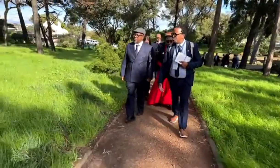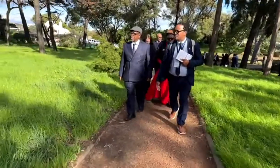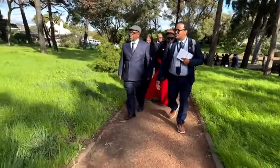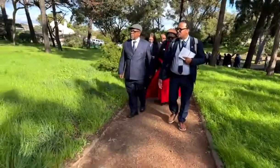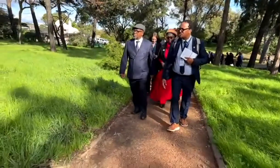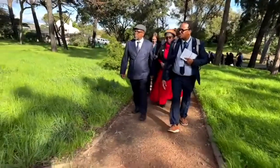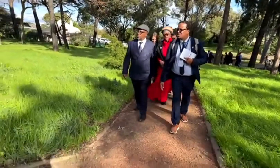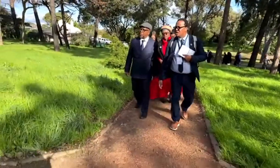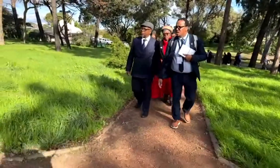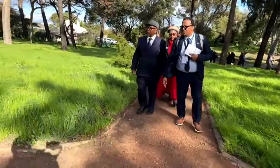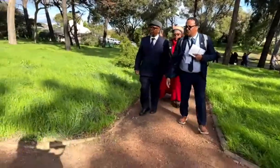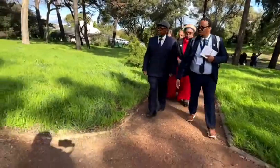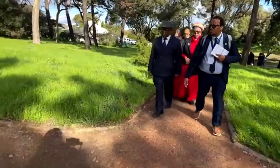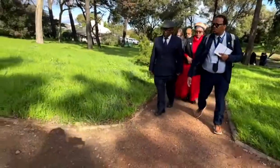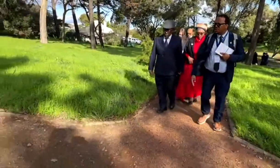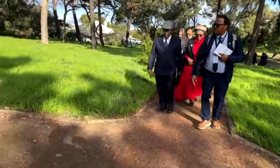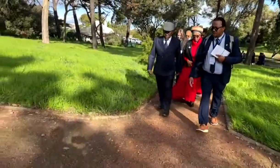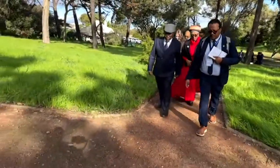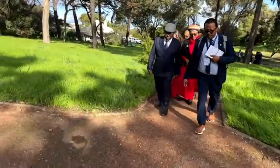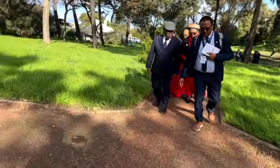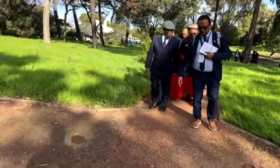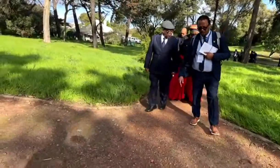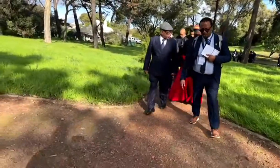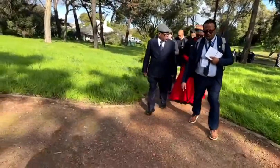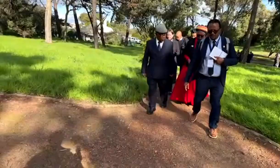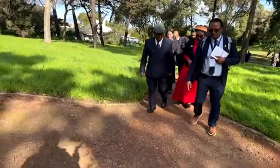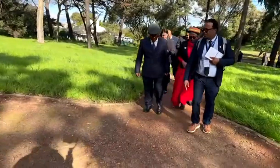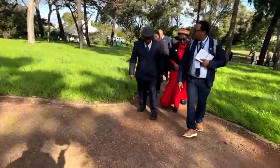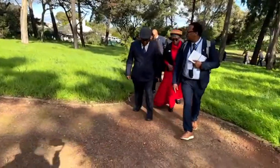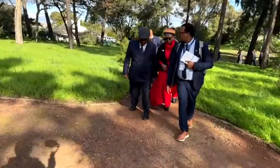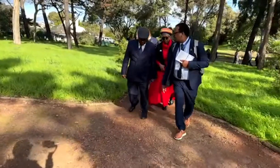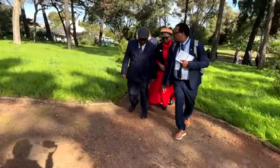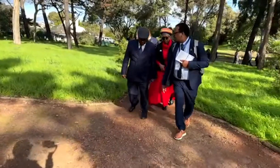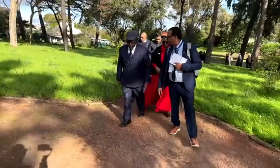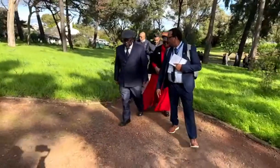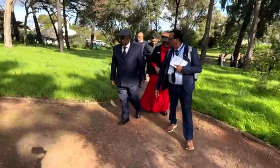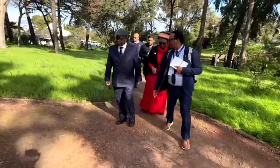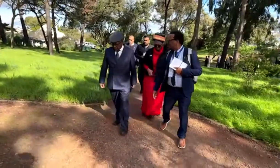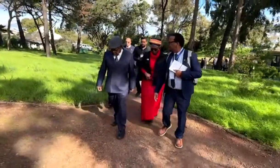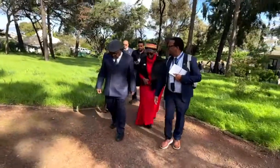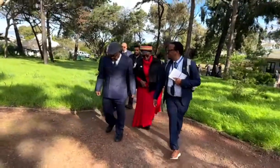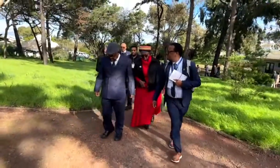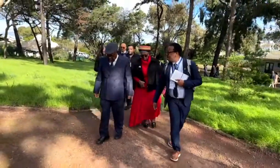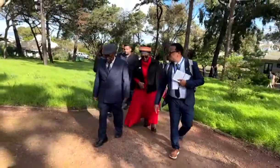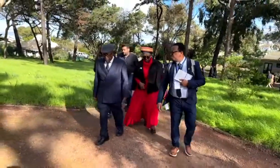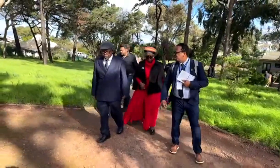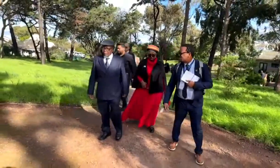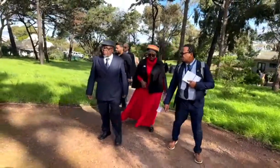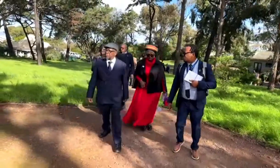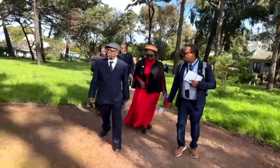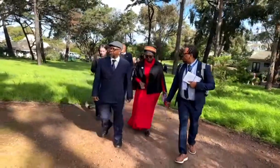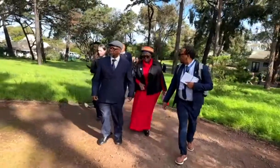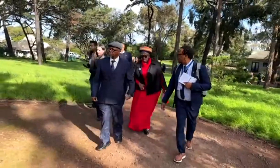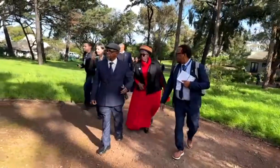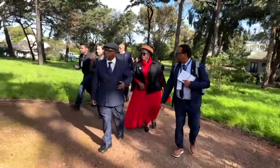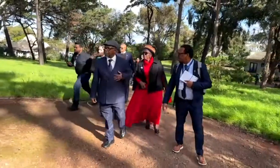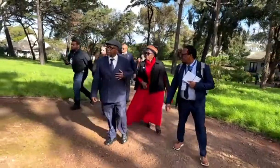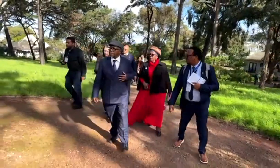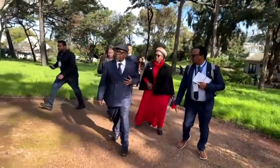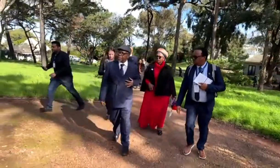after the formal session. We will look at it, but it's a very nice building to do